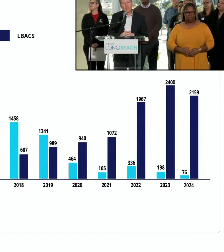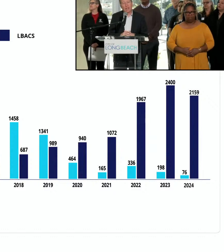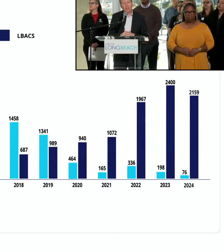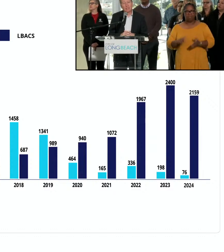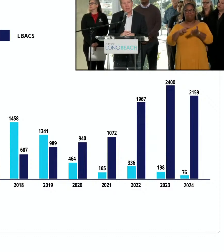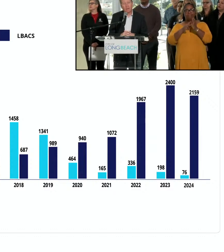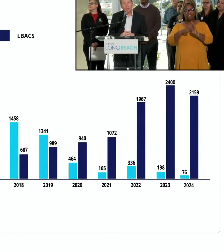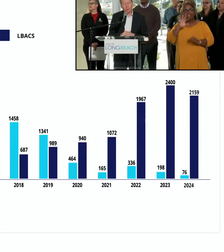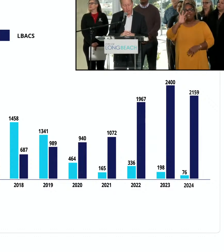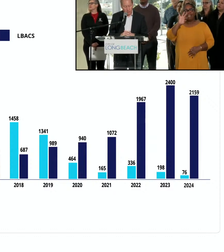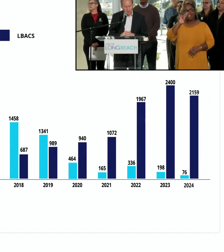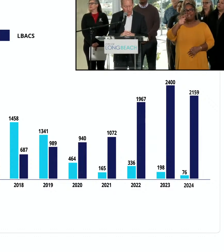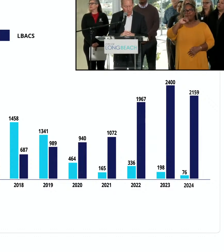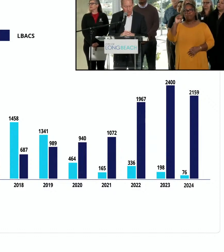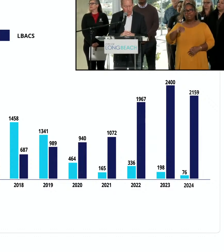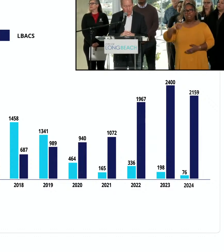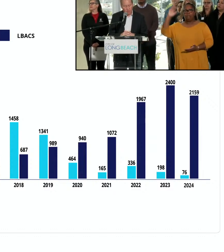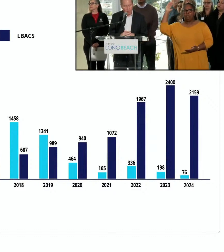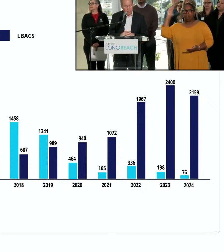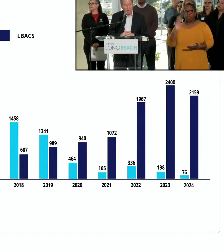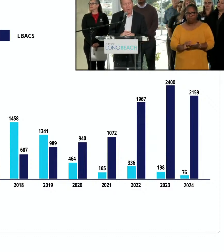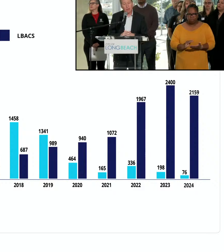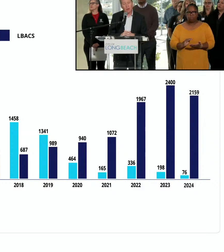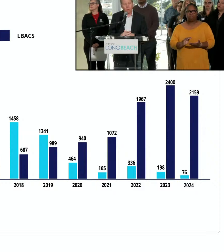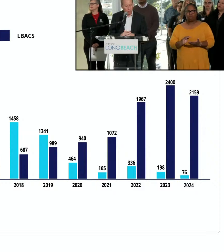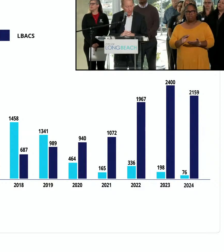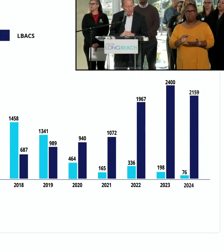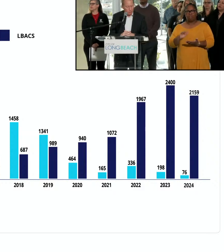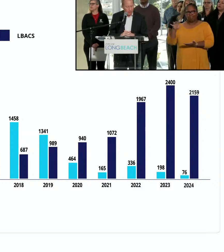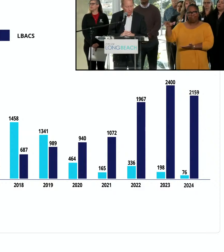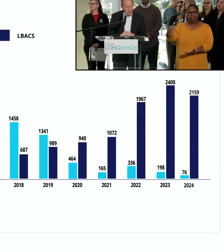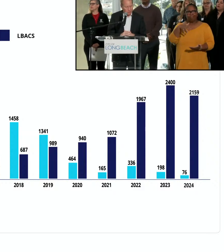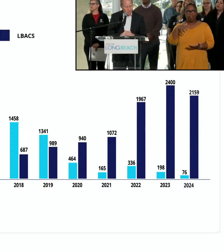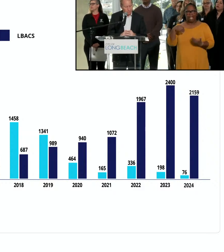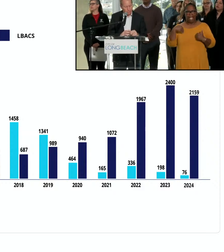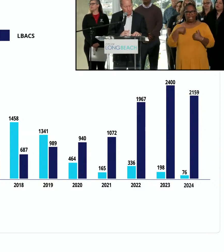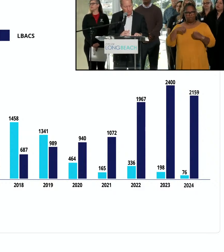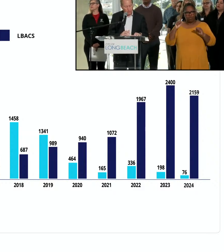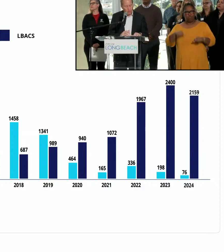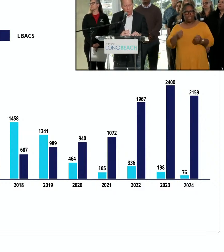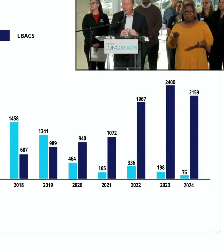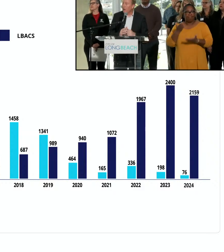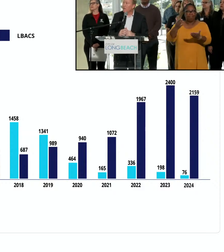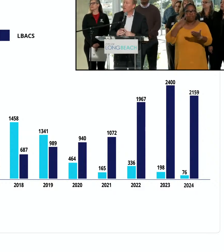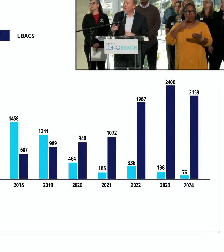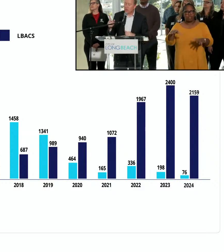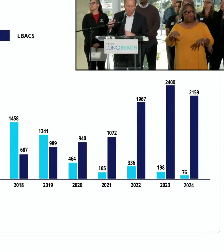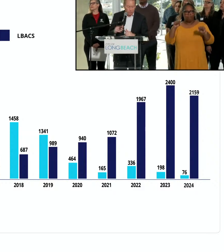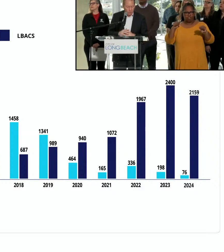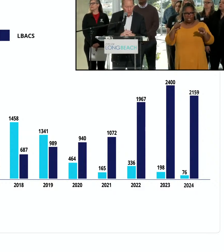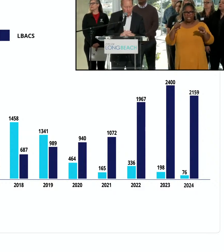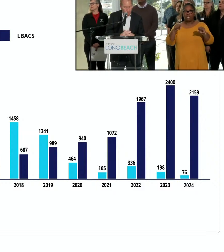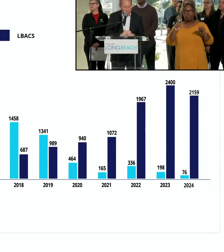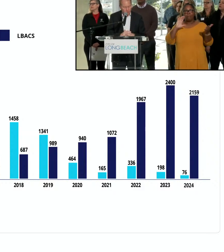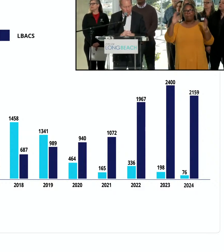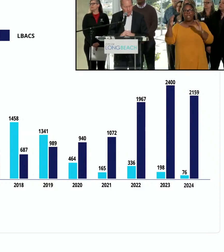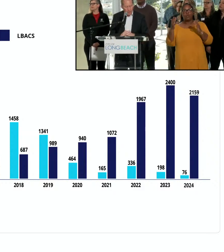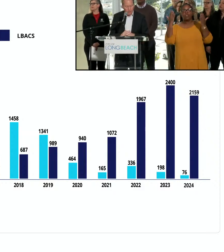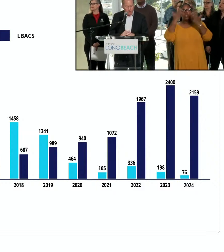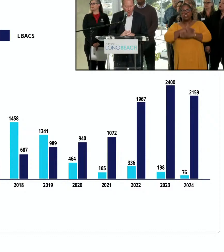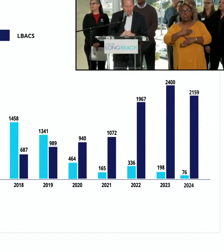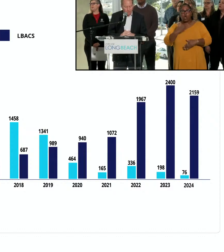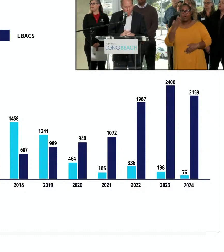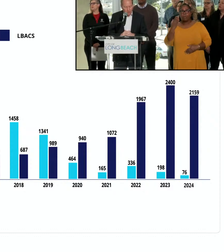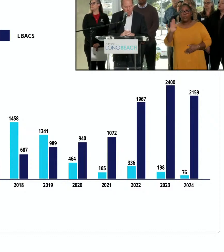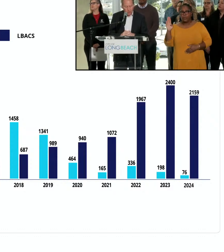almost 97% decrease in their intake of our adoptable animals. Comparatively, the dark blue line,